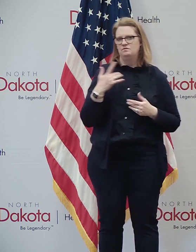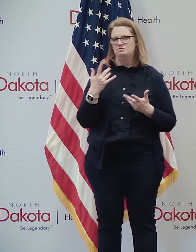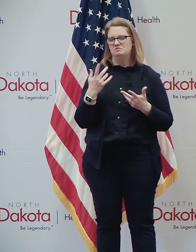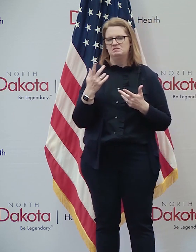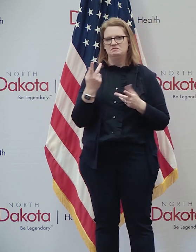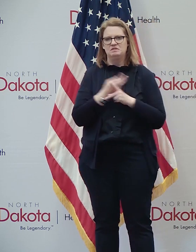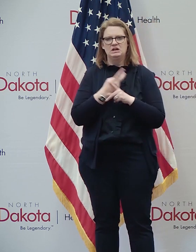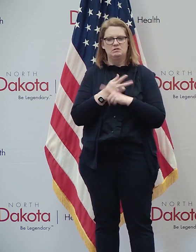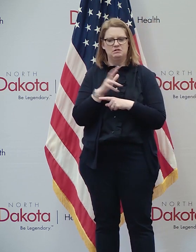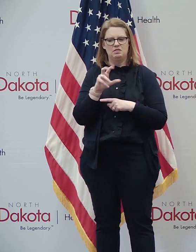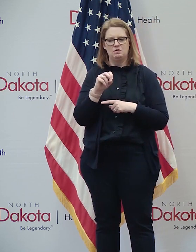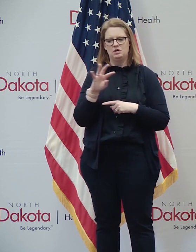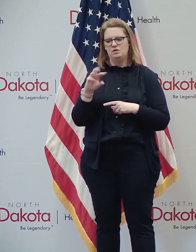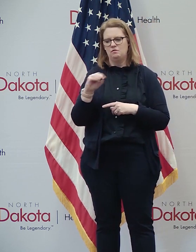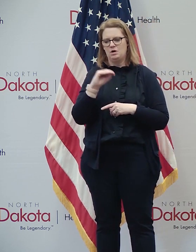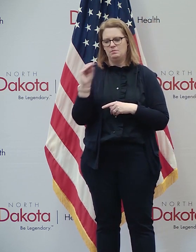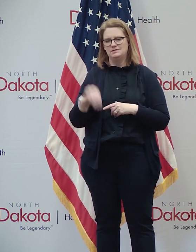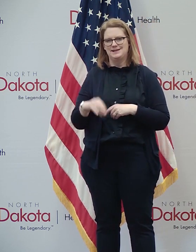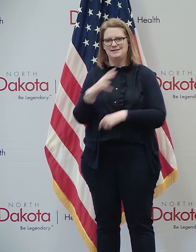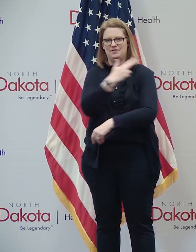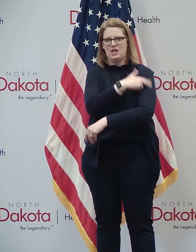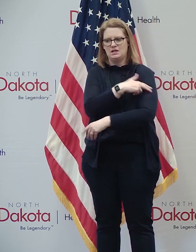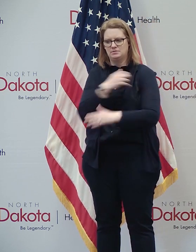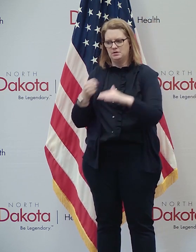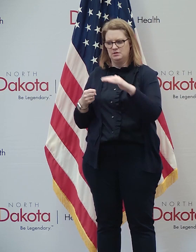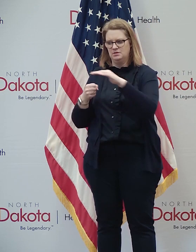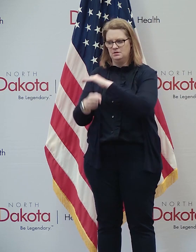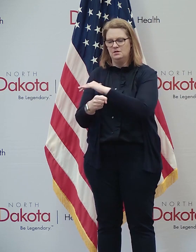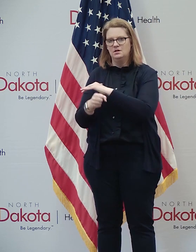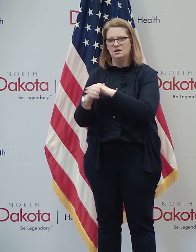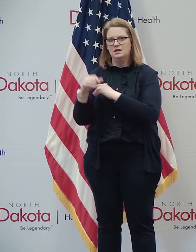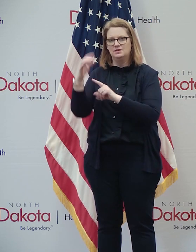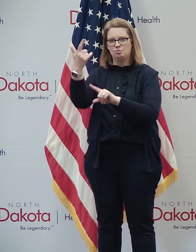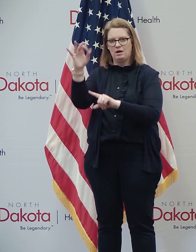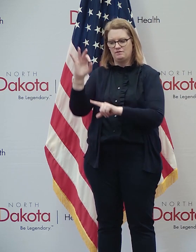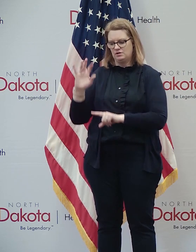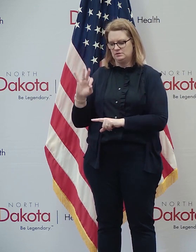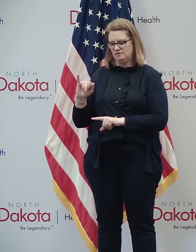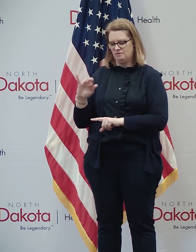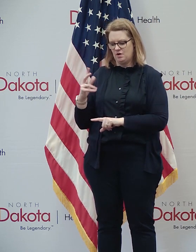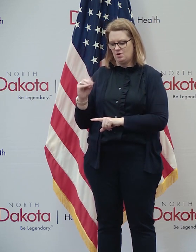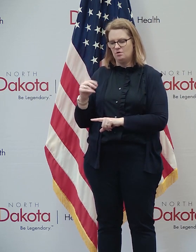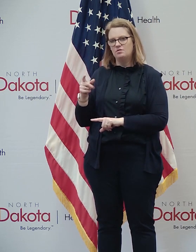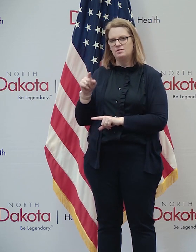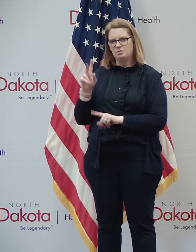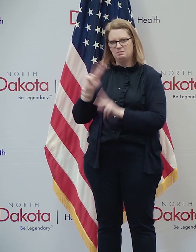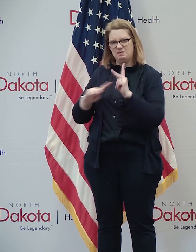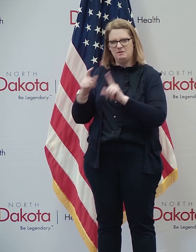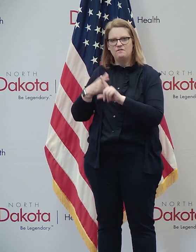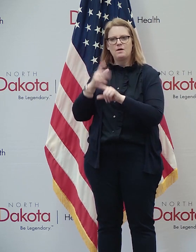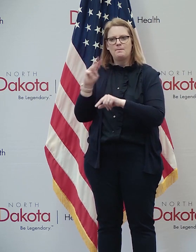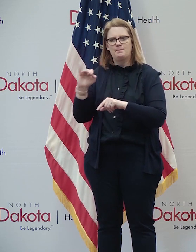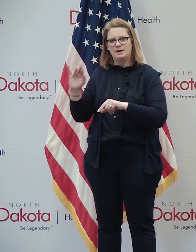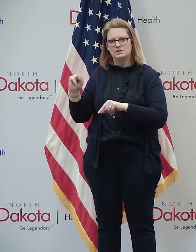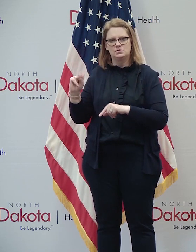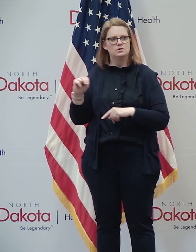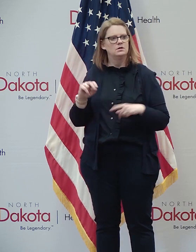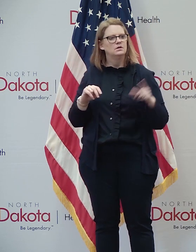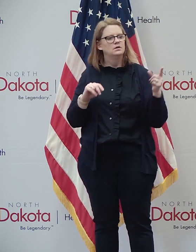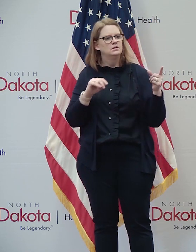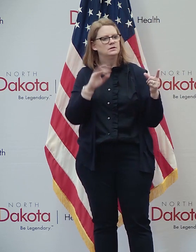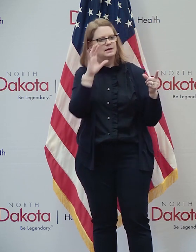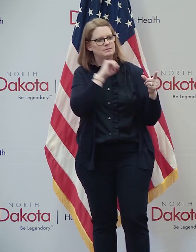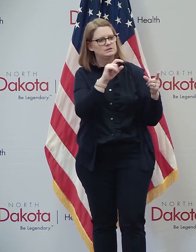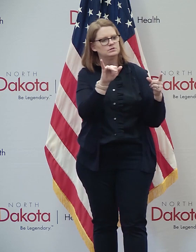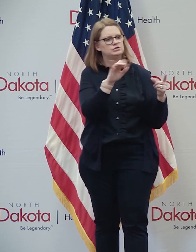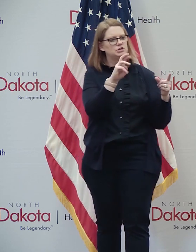That number may be available, but it's not a number that I've been regularly briefed on. I've roughly used in our planning, back when we were talking about hospital planning, that roughly